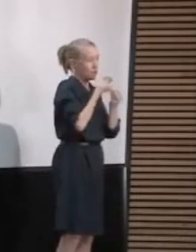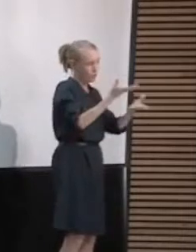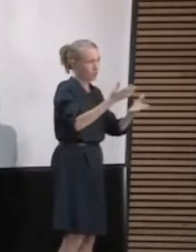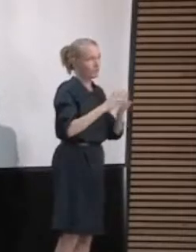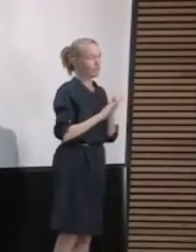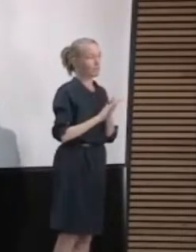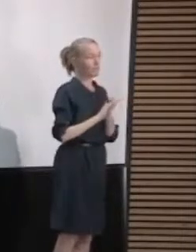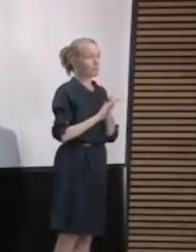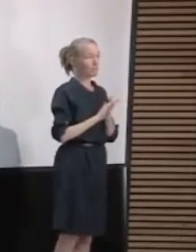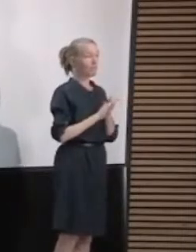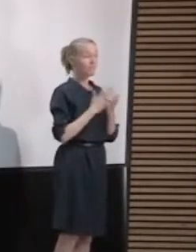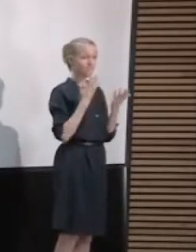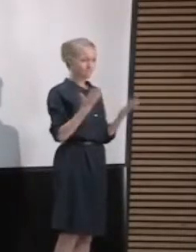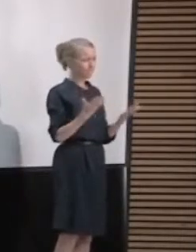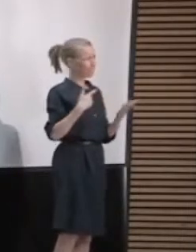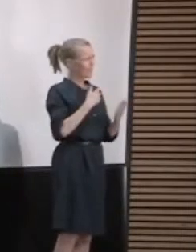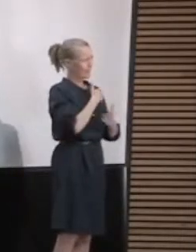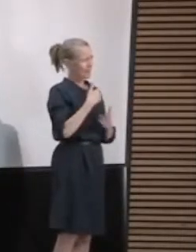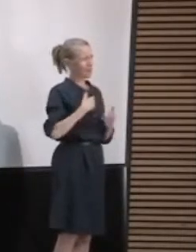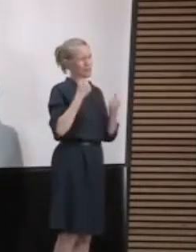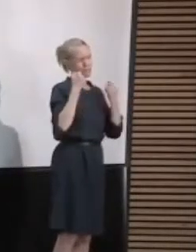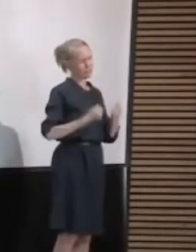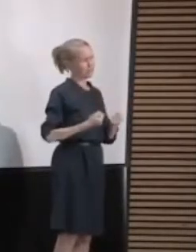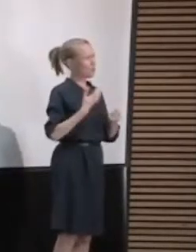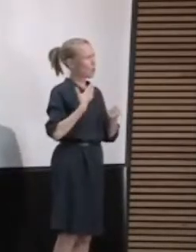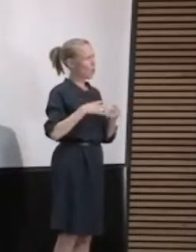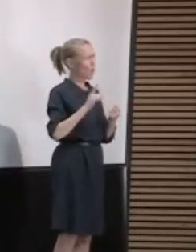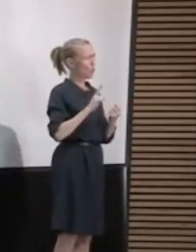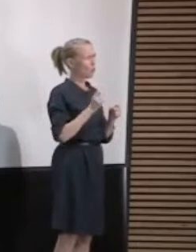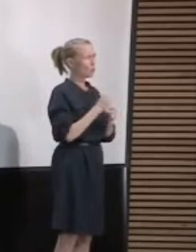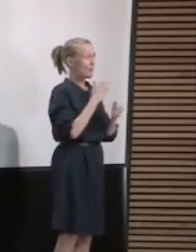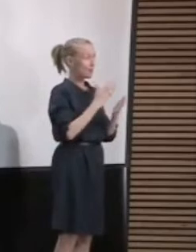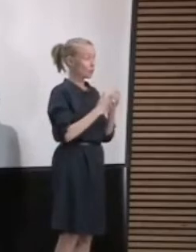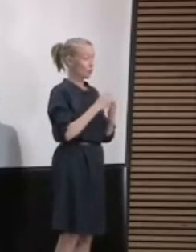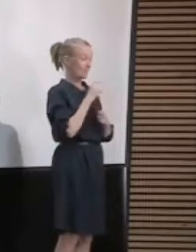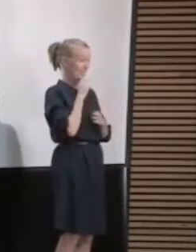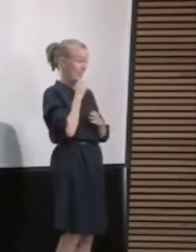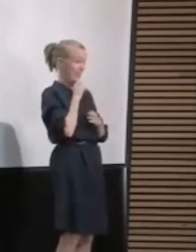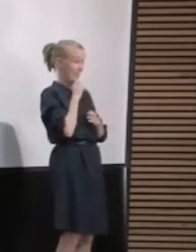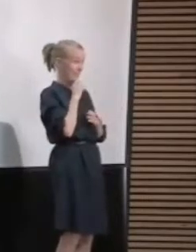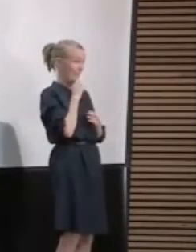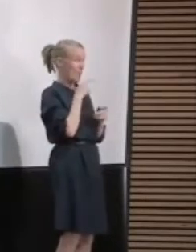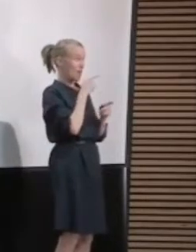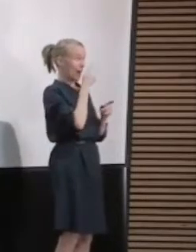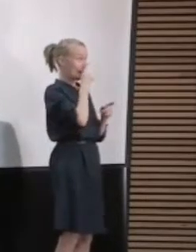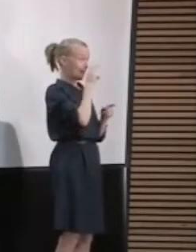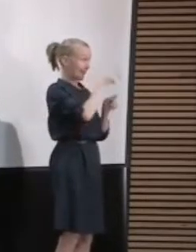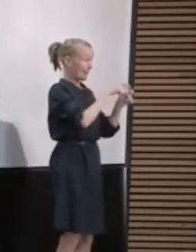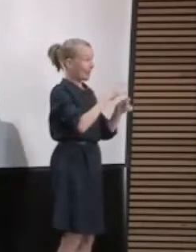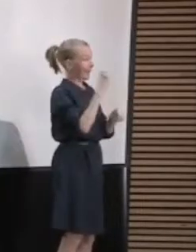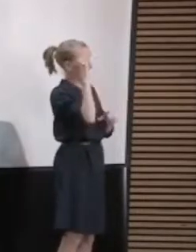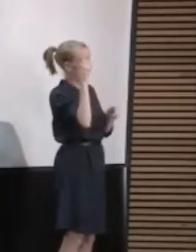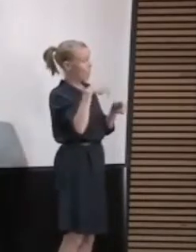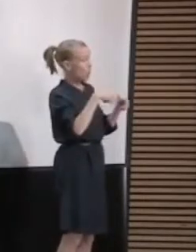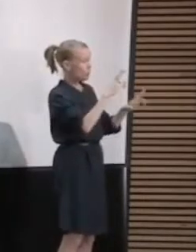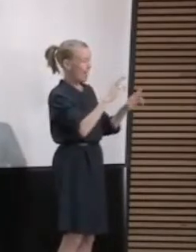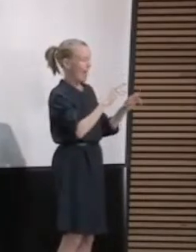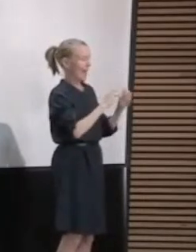to keep absolute separation between those in isolation and workforce. So I would like to go and look into those claims.